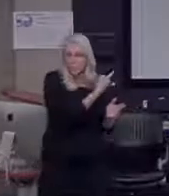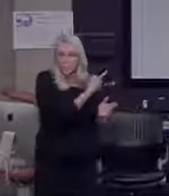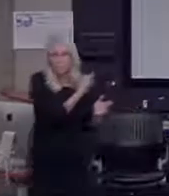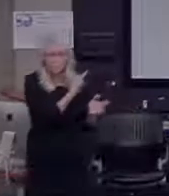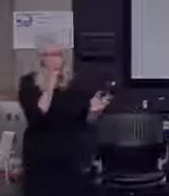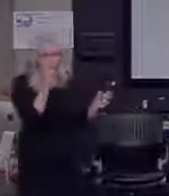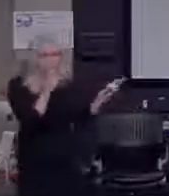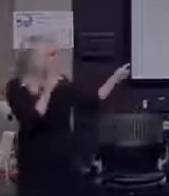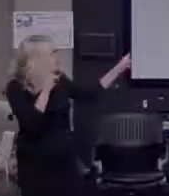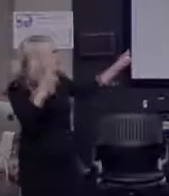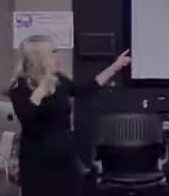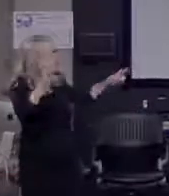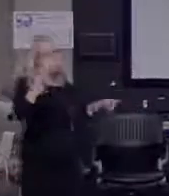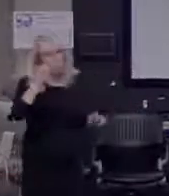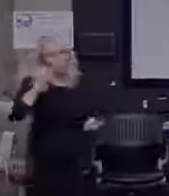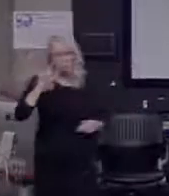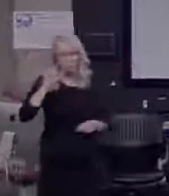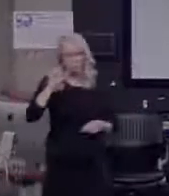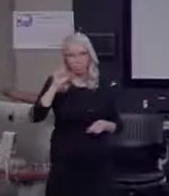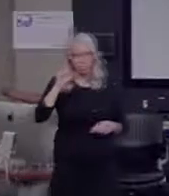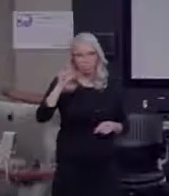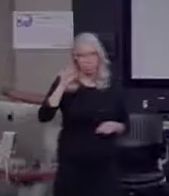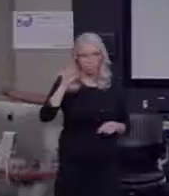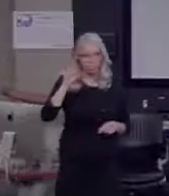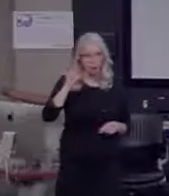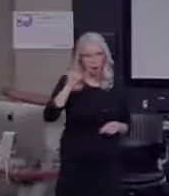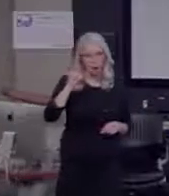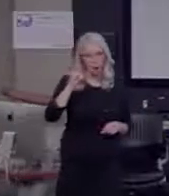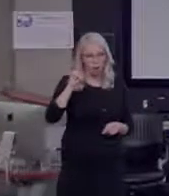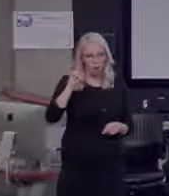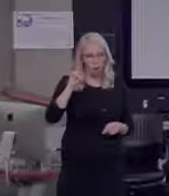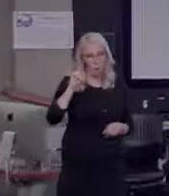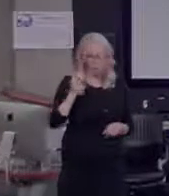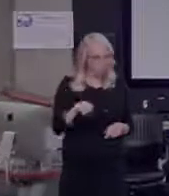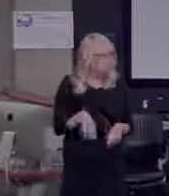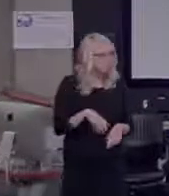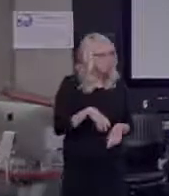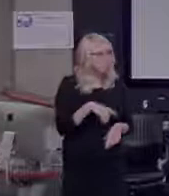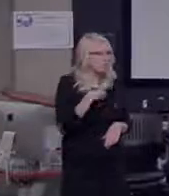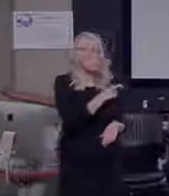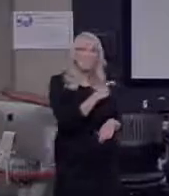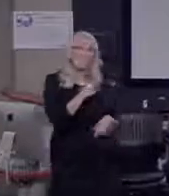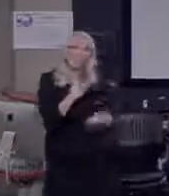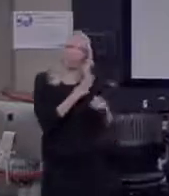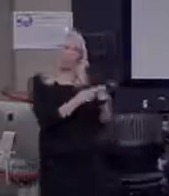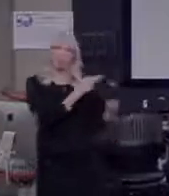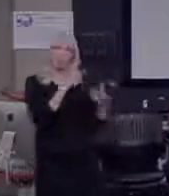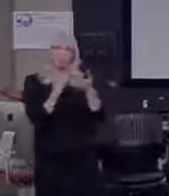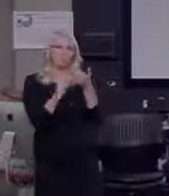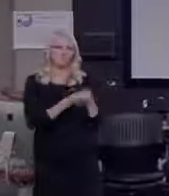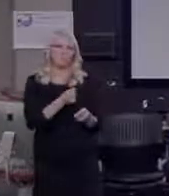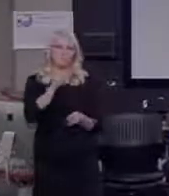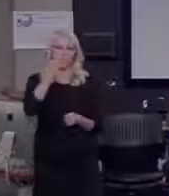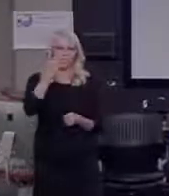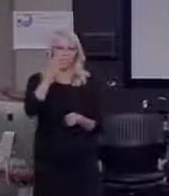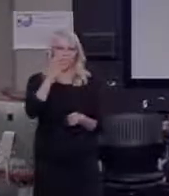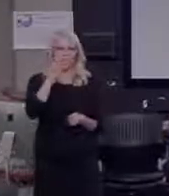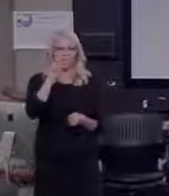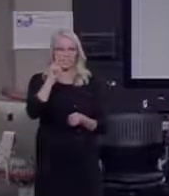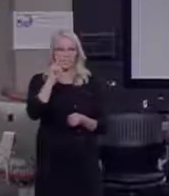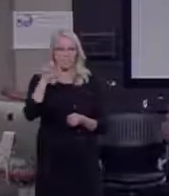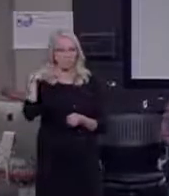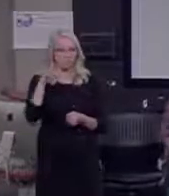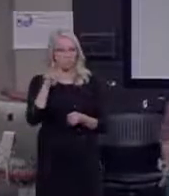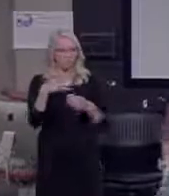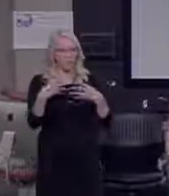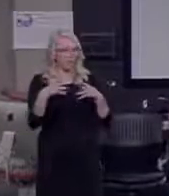Yeah. Walter Ancient. Cronkite. So he was what we call a trusted gatekeeper, right, for bringing us information.